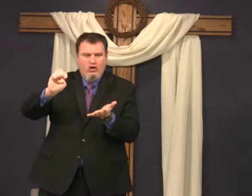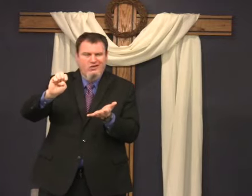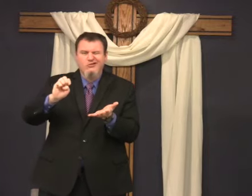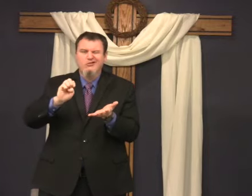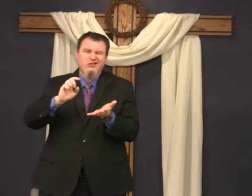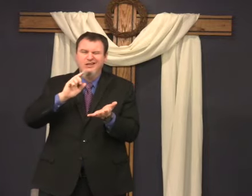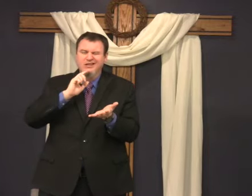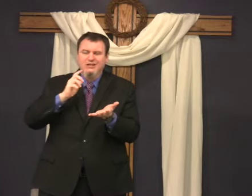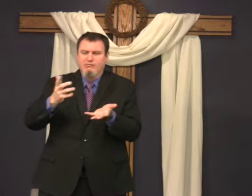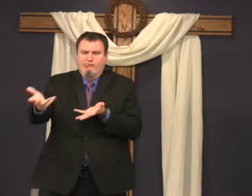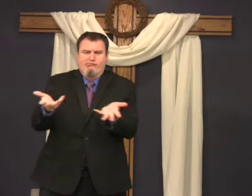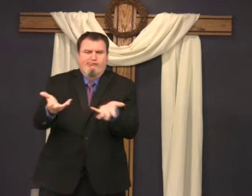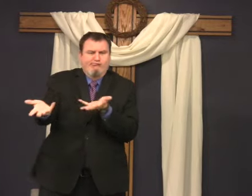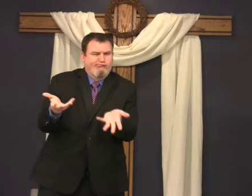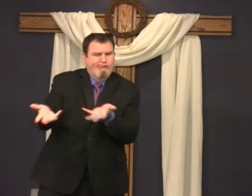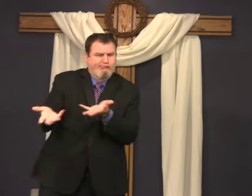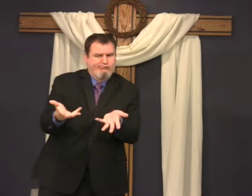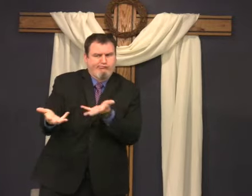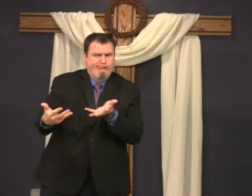a dialogue,